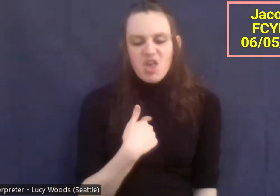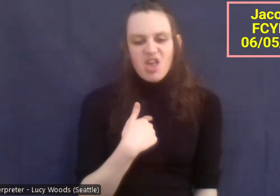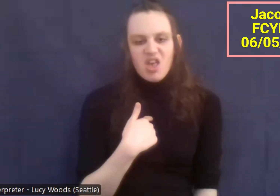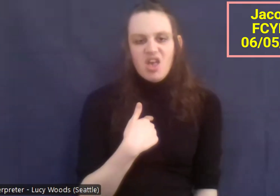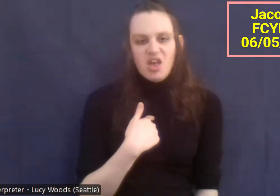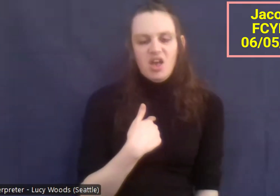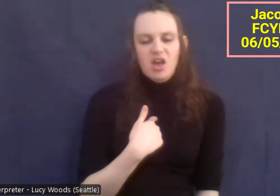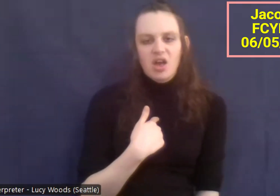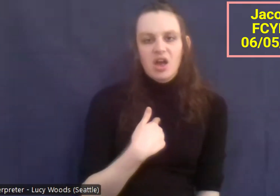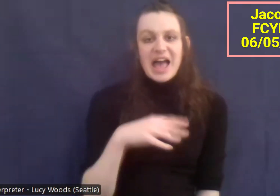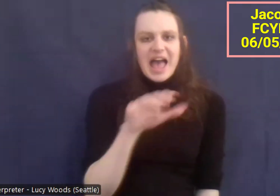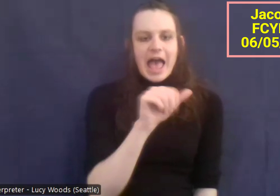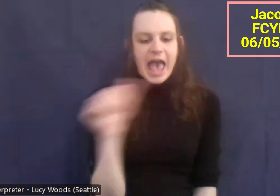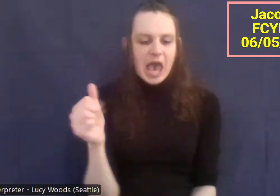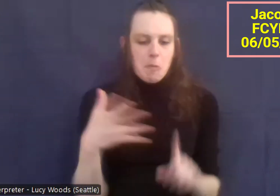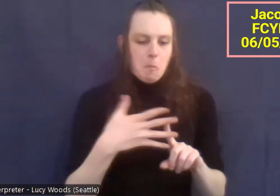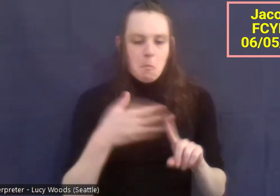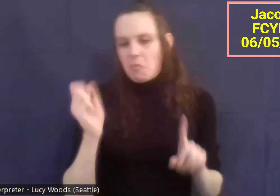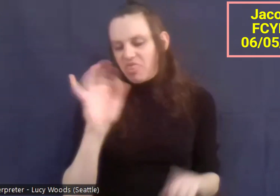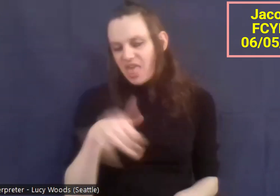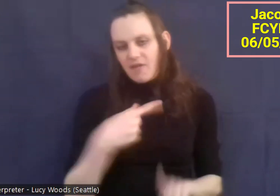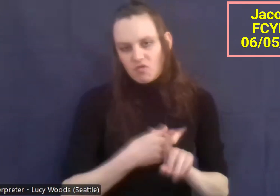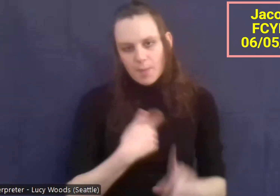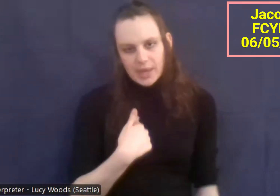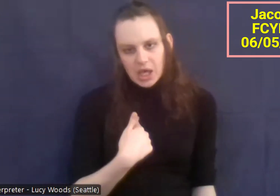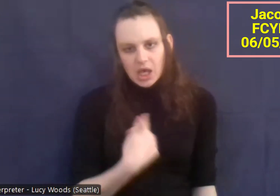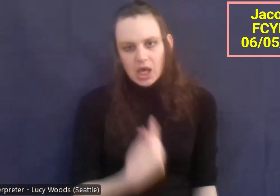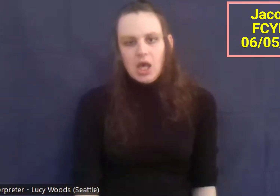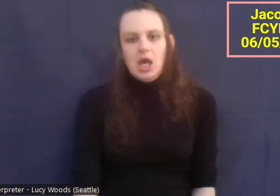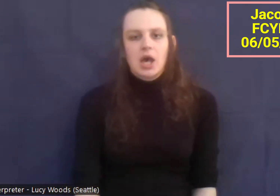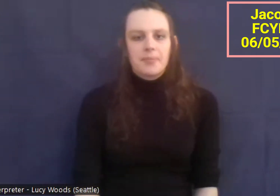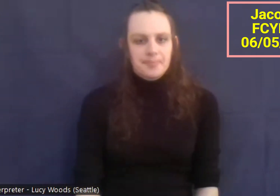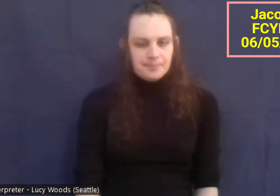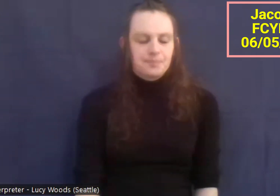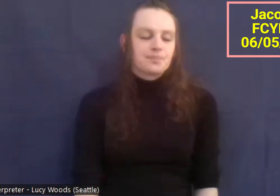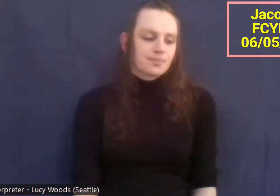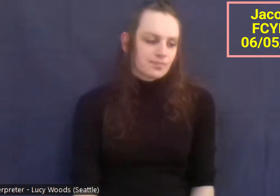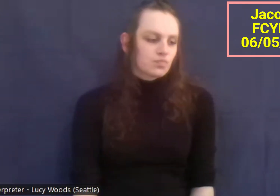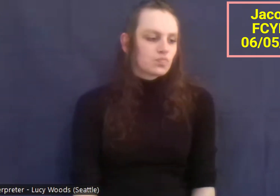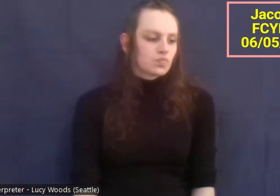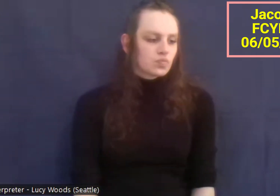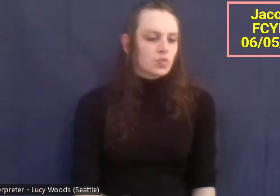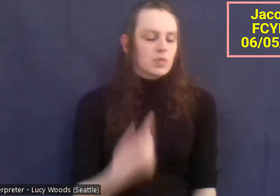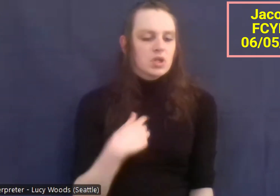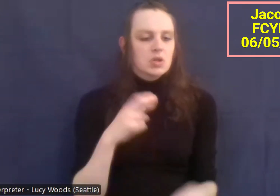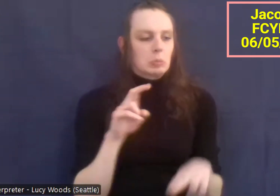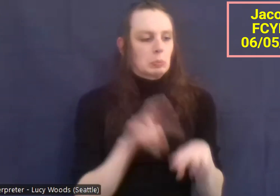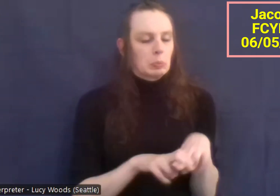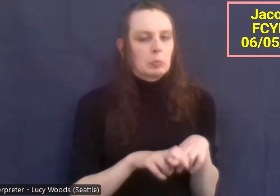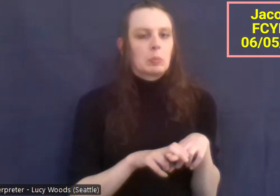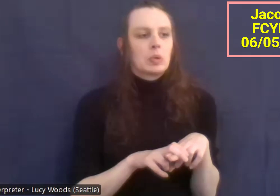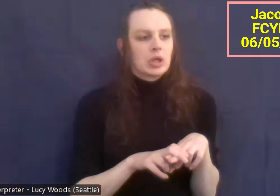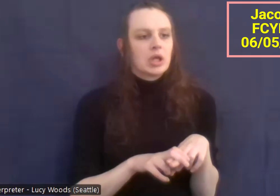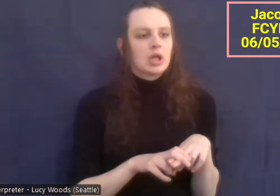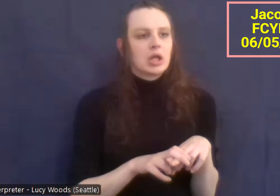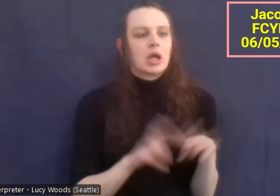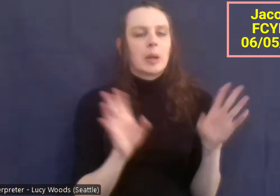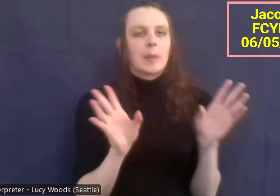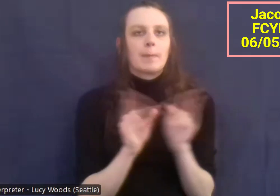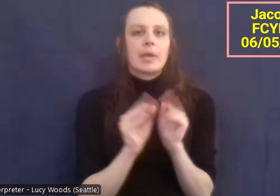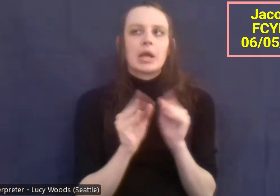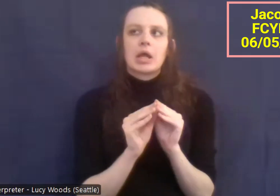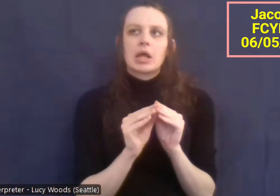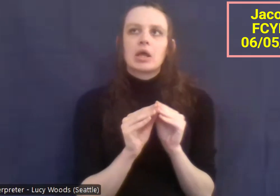AA kind of took that away from me. And so I'm sitting there and I'm in a meeting. After the meeting,